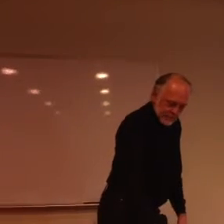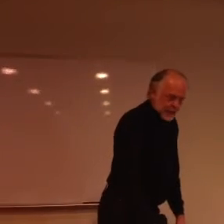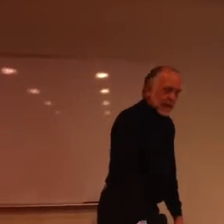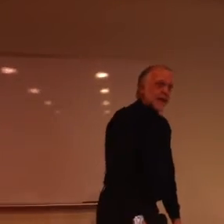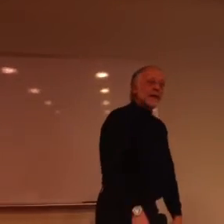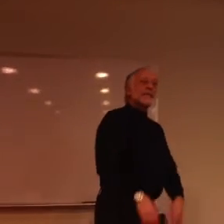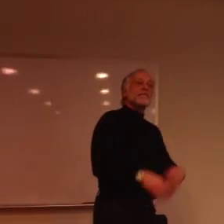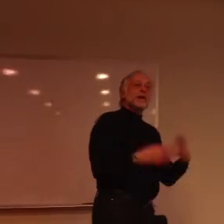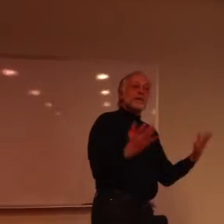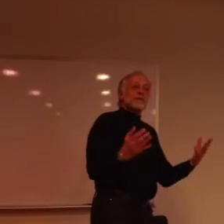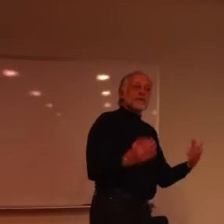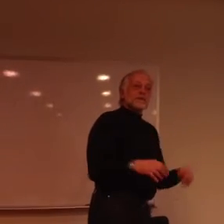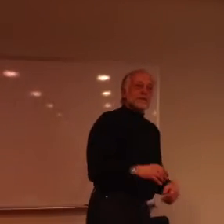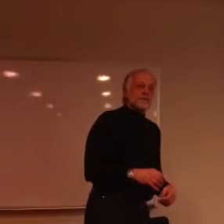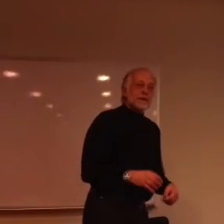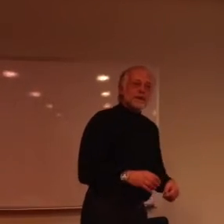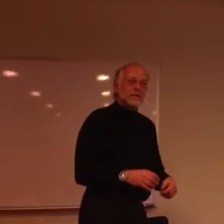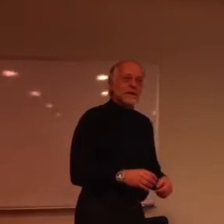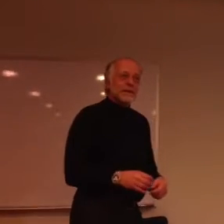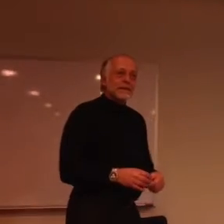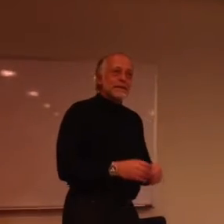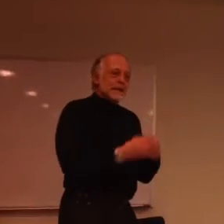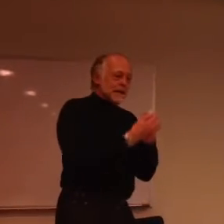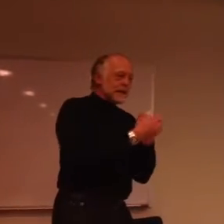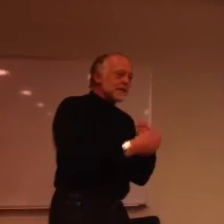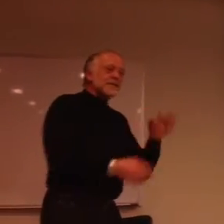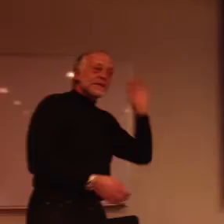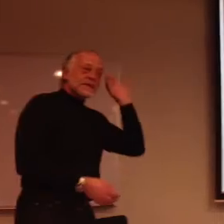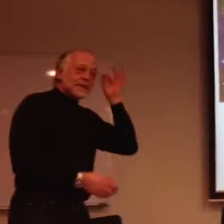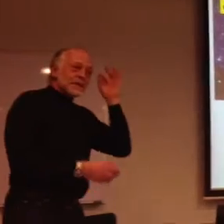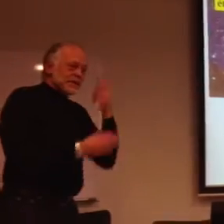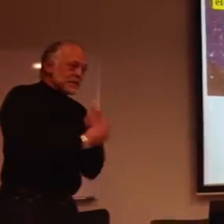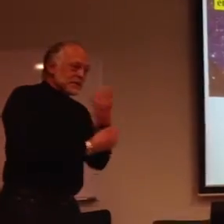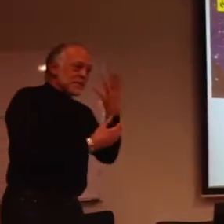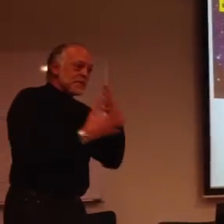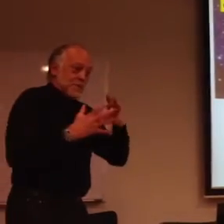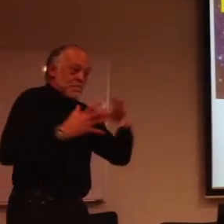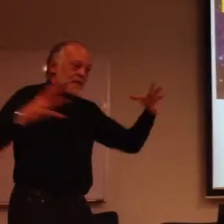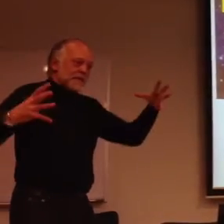And if, by the way, it's a supernova, it's a star, new, big.